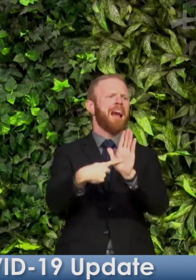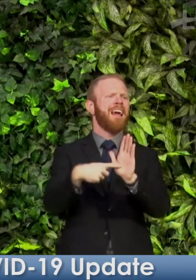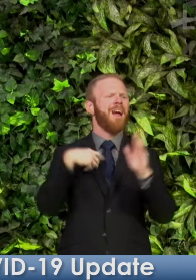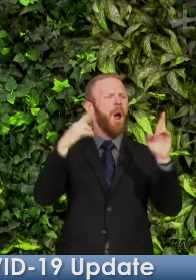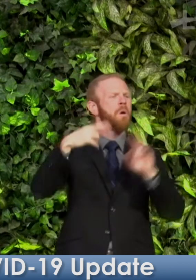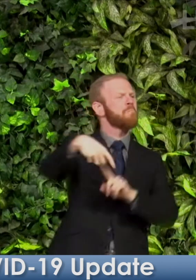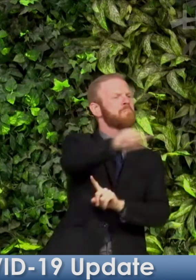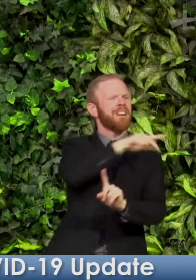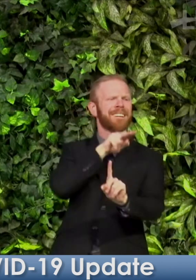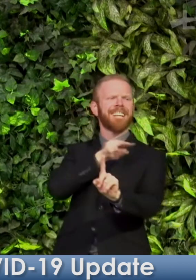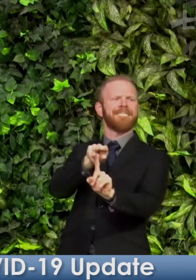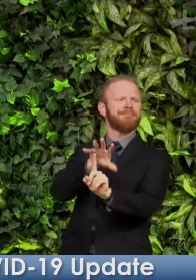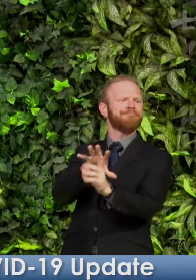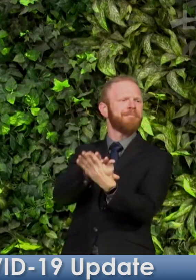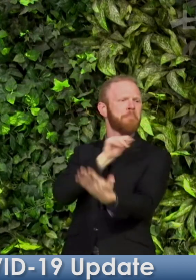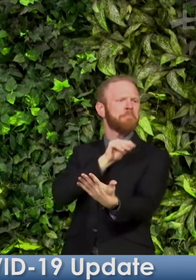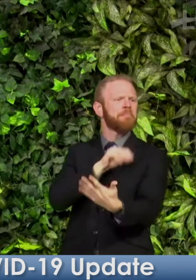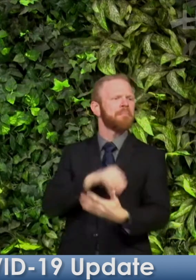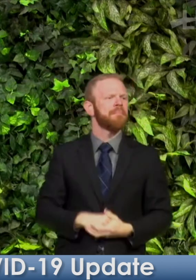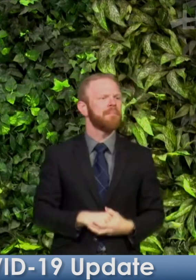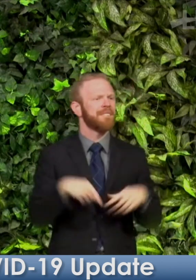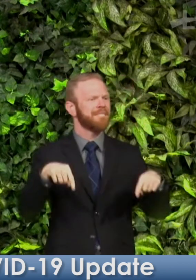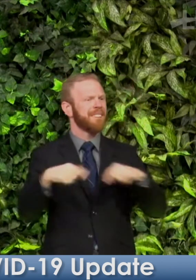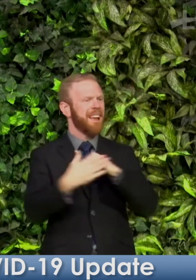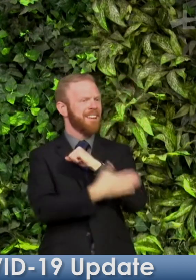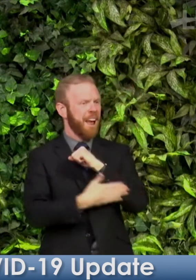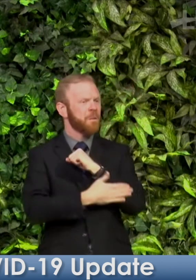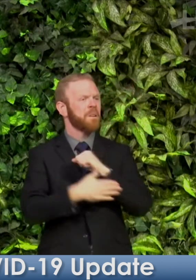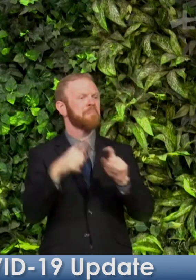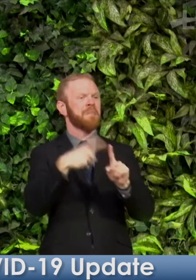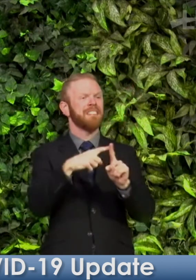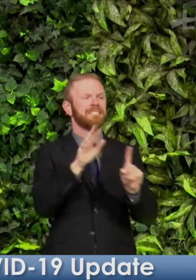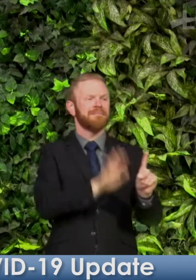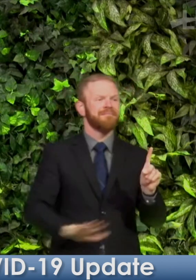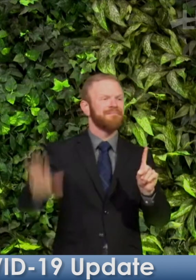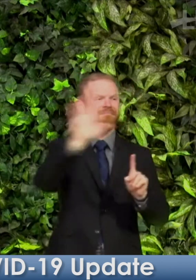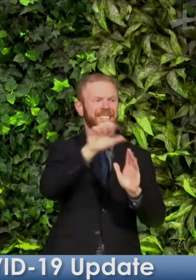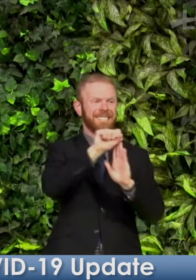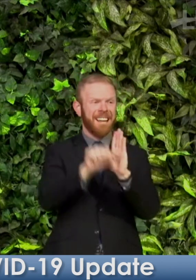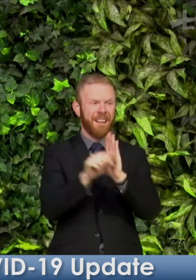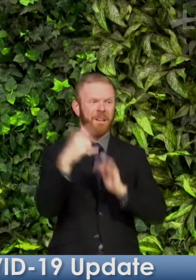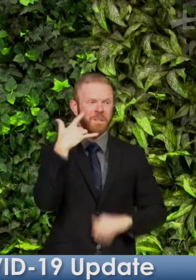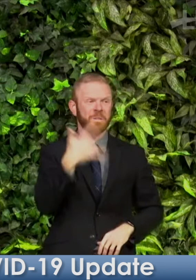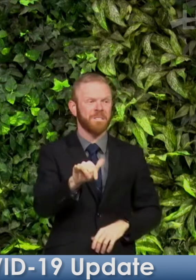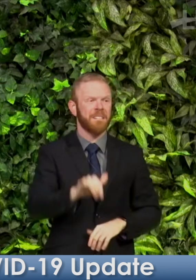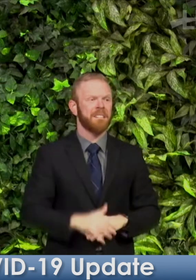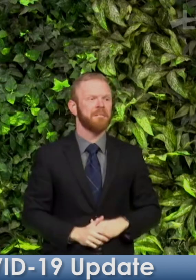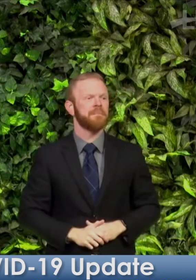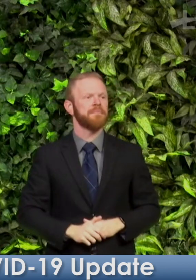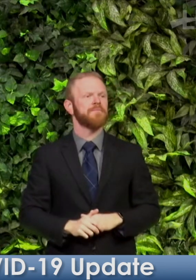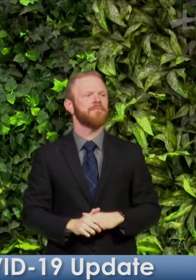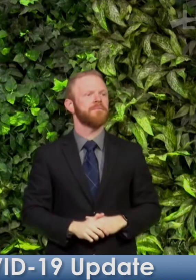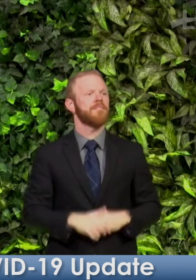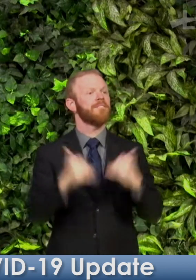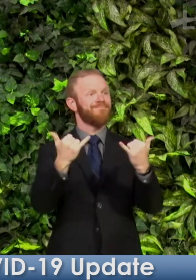throughout the rest of the state of California. With that, one of the leaders in this county, that's